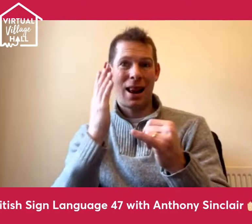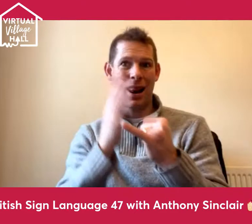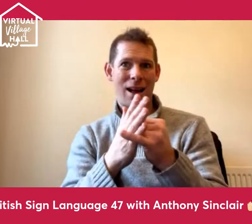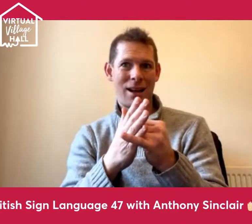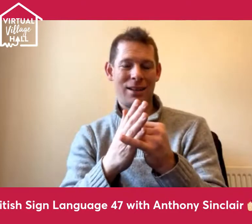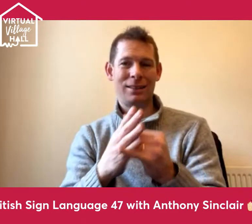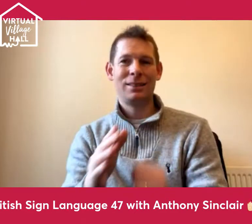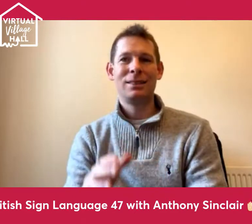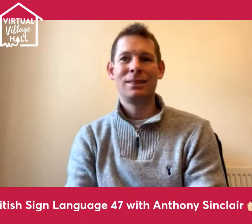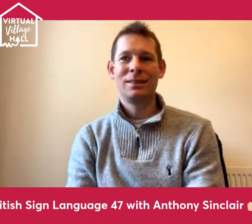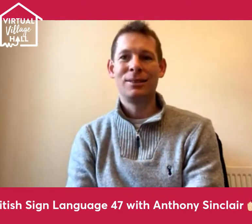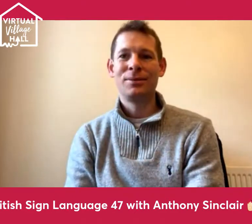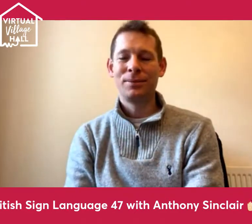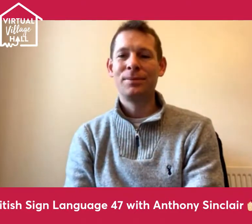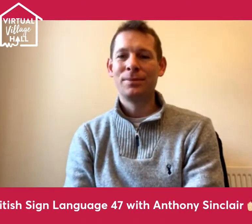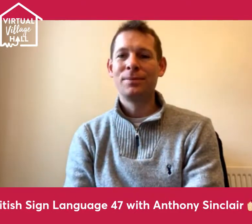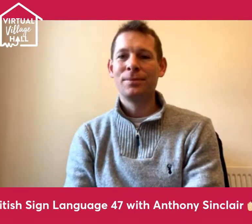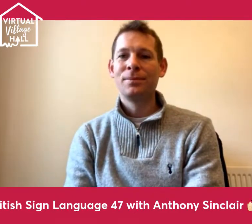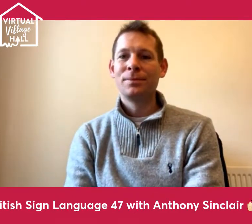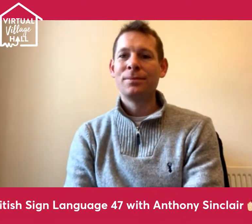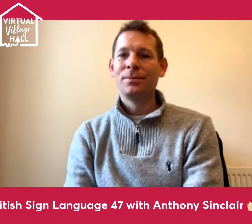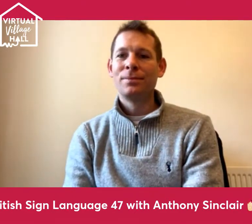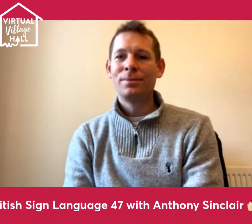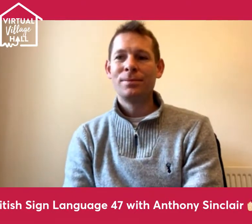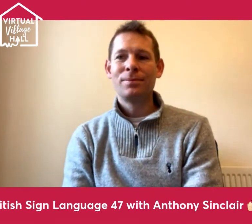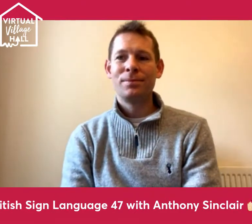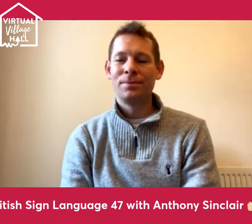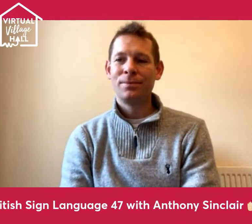And the very last one here, watch carefully.